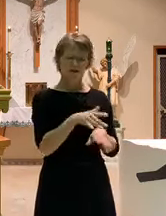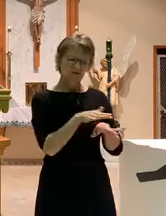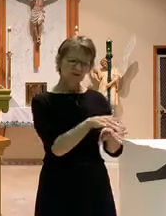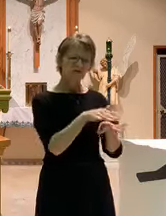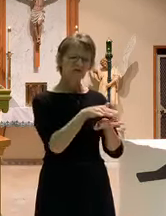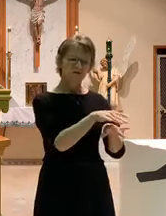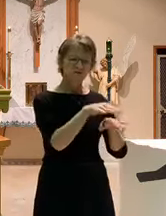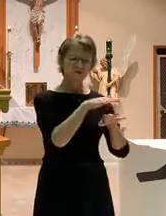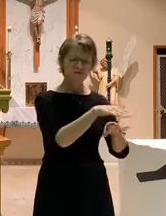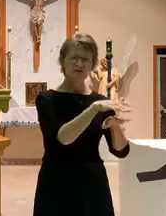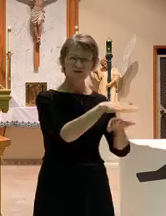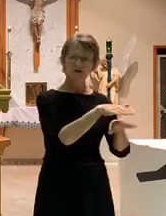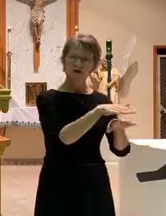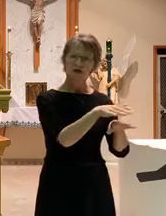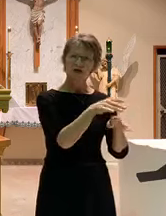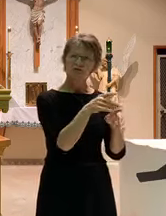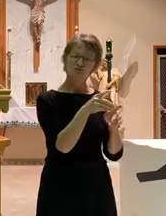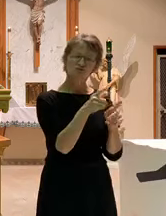puddles remained.